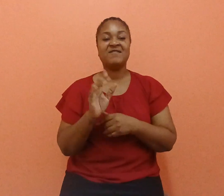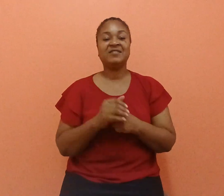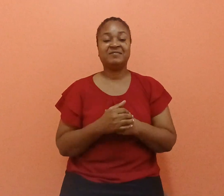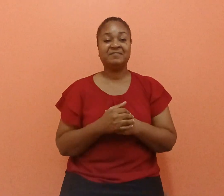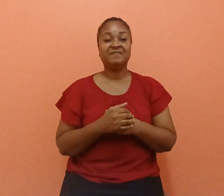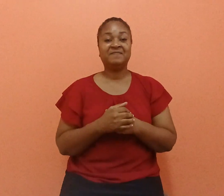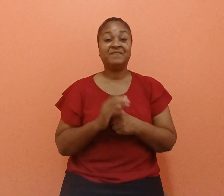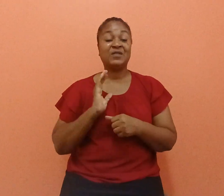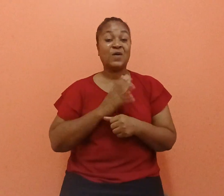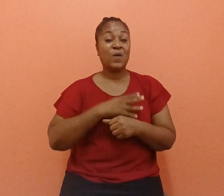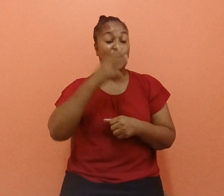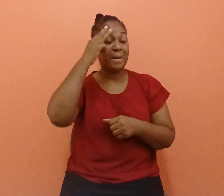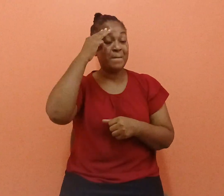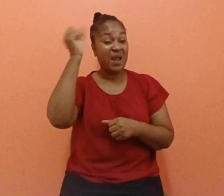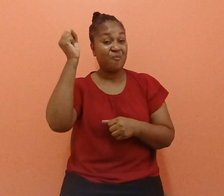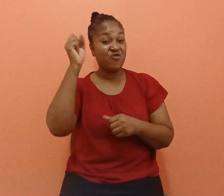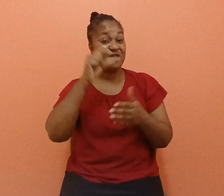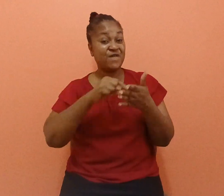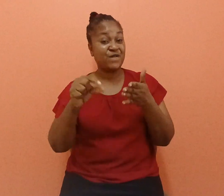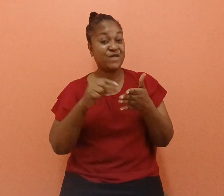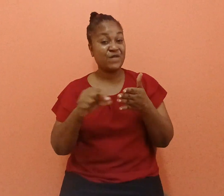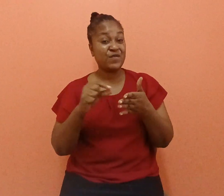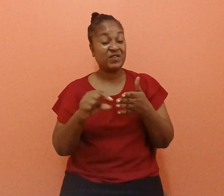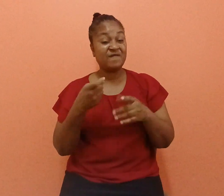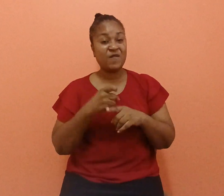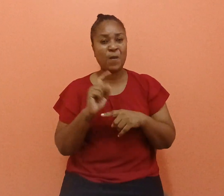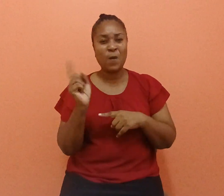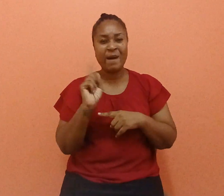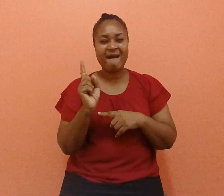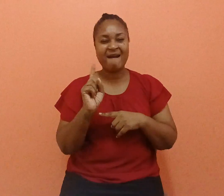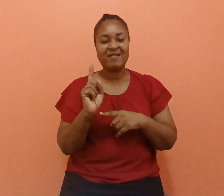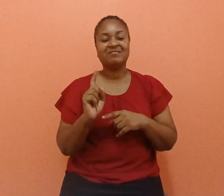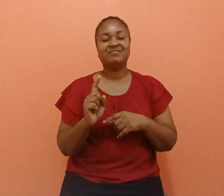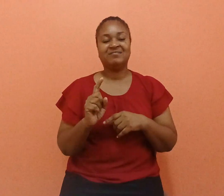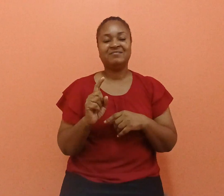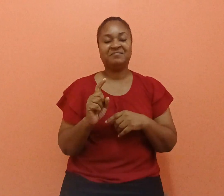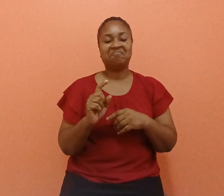Our memory verse was I am with you always.